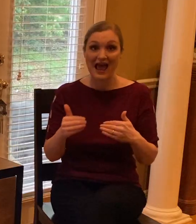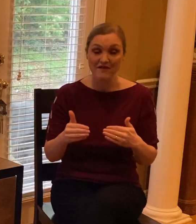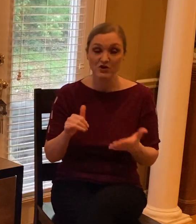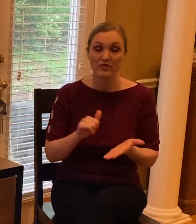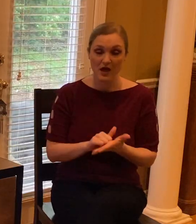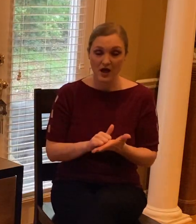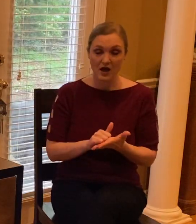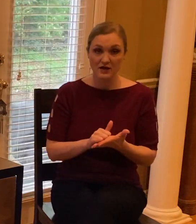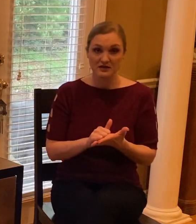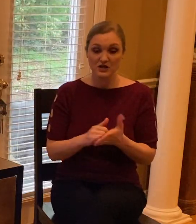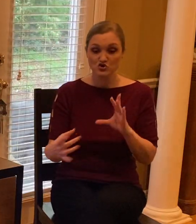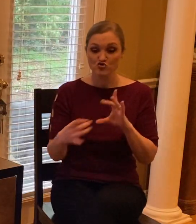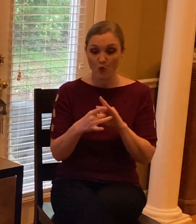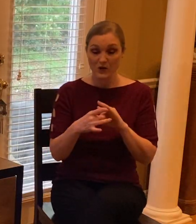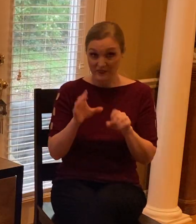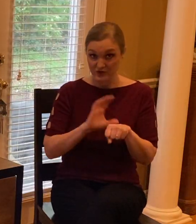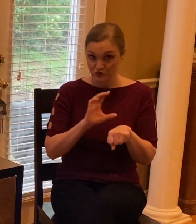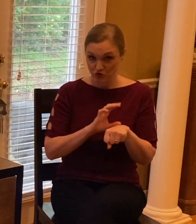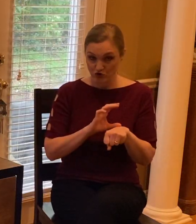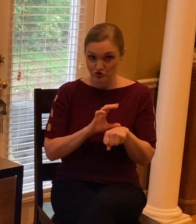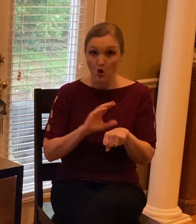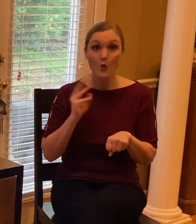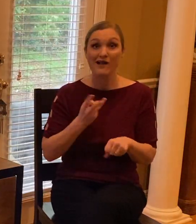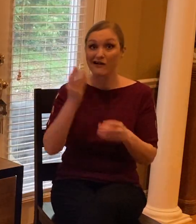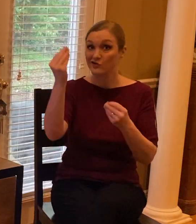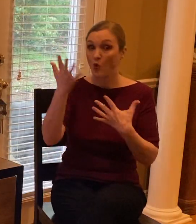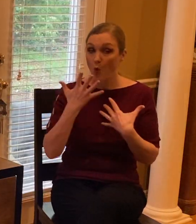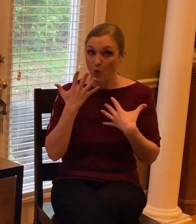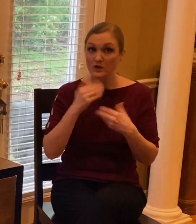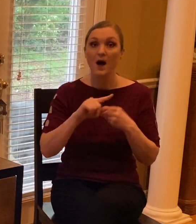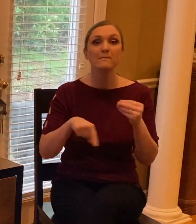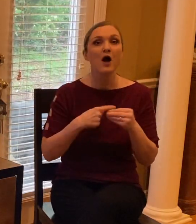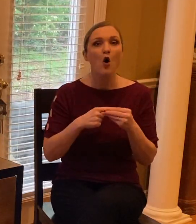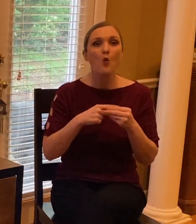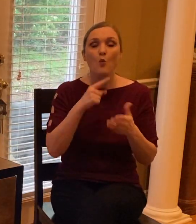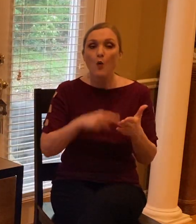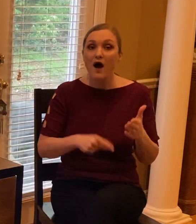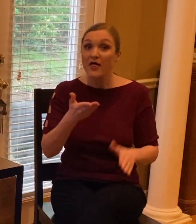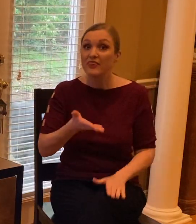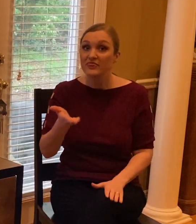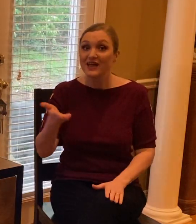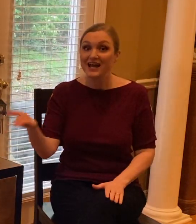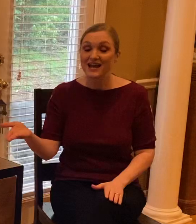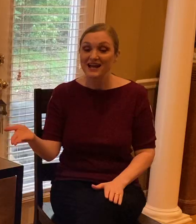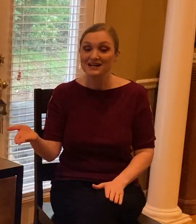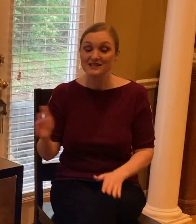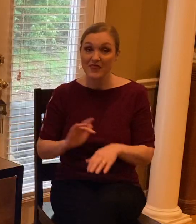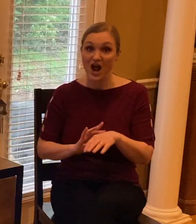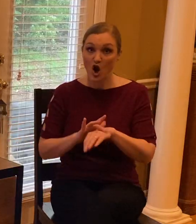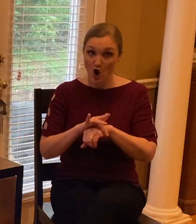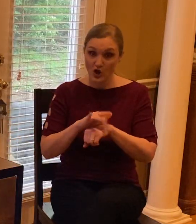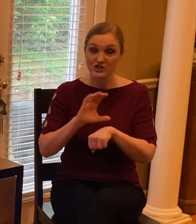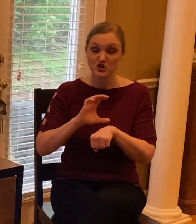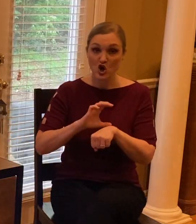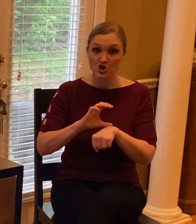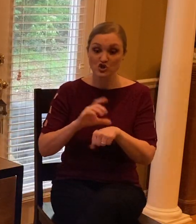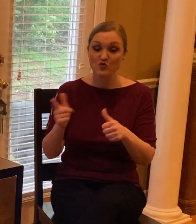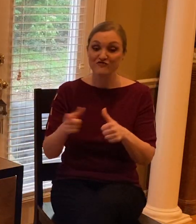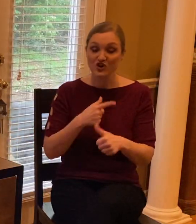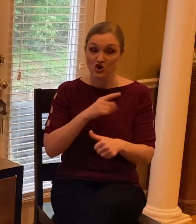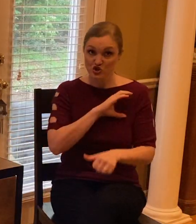aftermath of them joining the church, we're told about what things that that early church, those